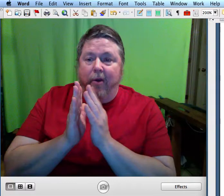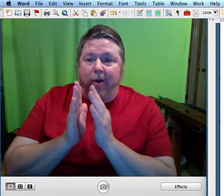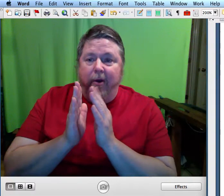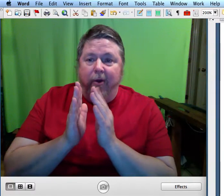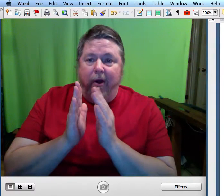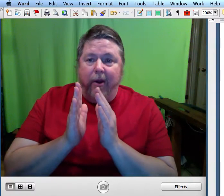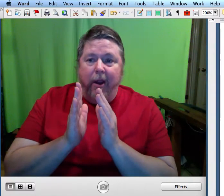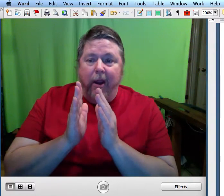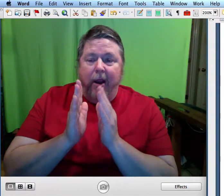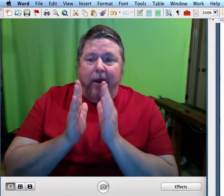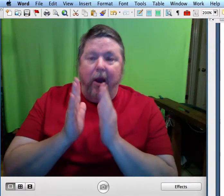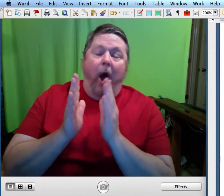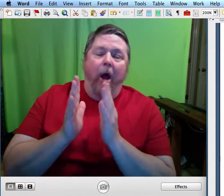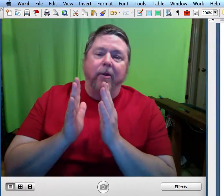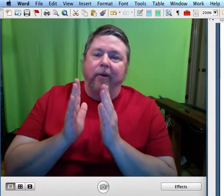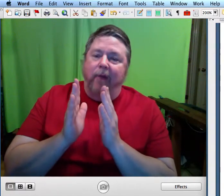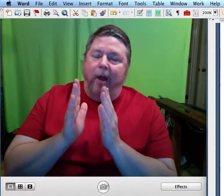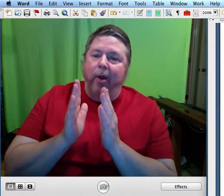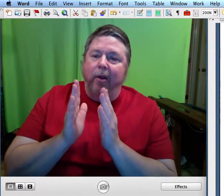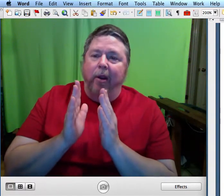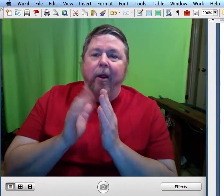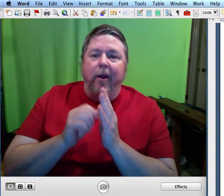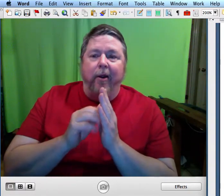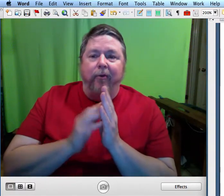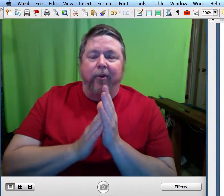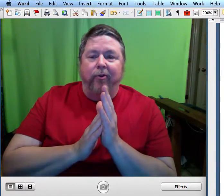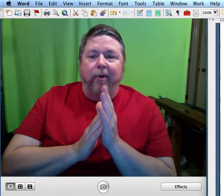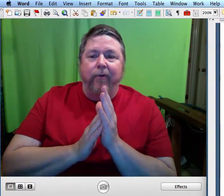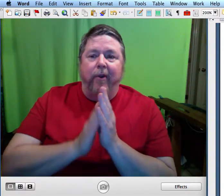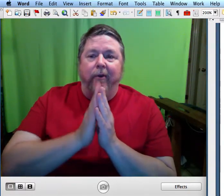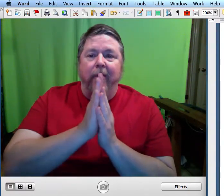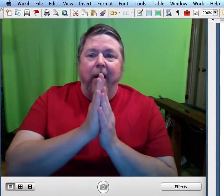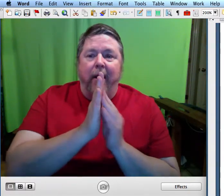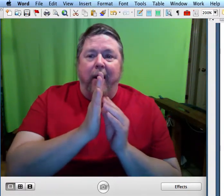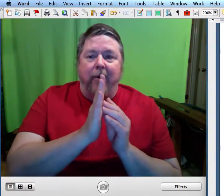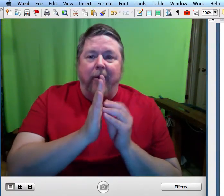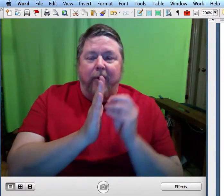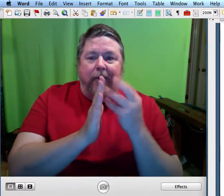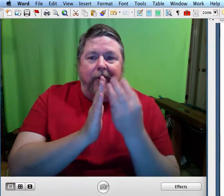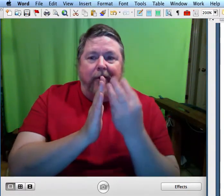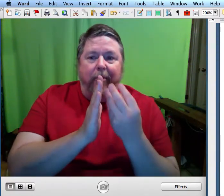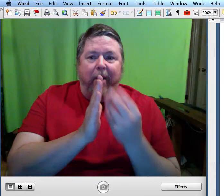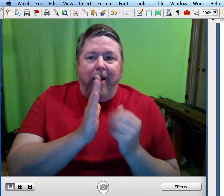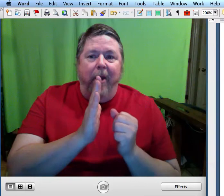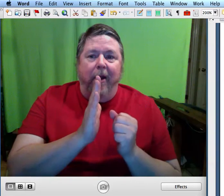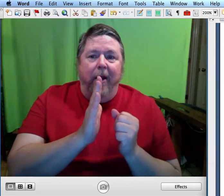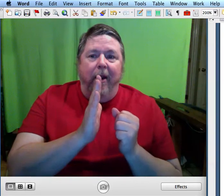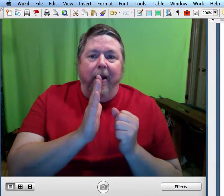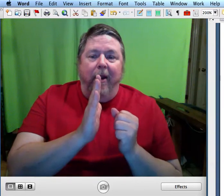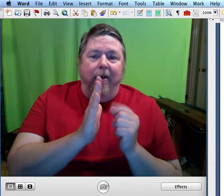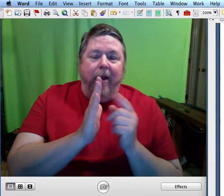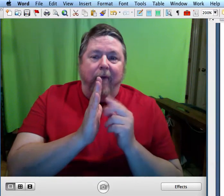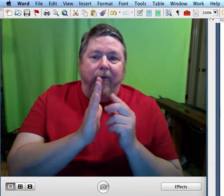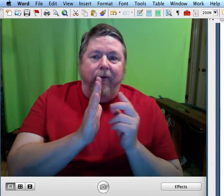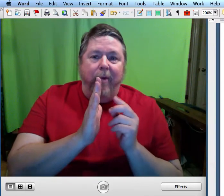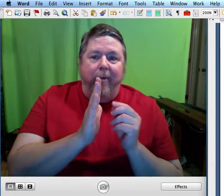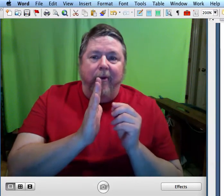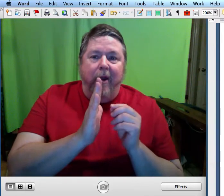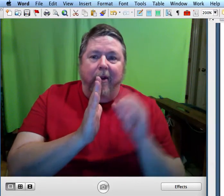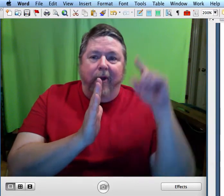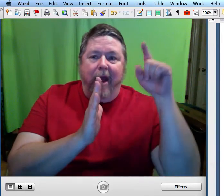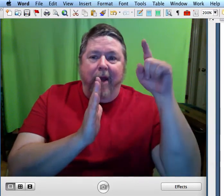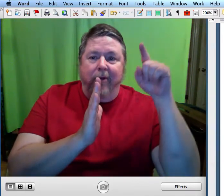talking, and then they stop talking, and the screen freezes and changes to black and white. And after a few